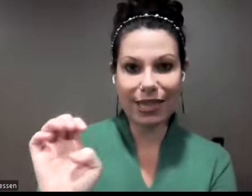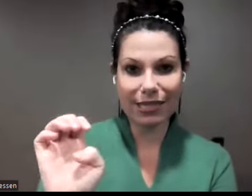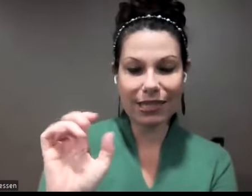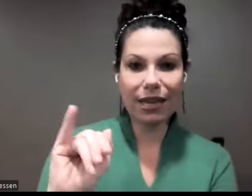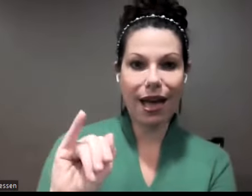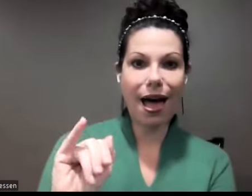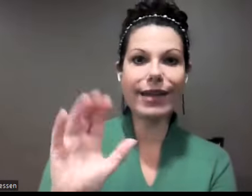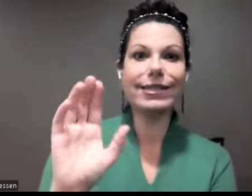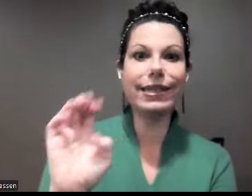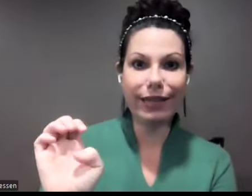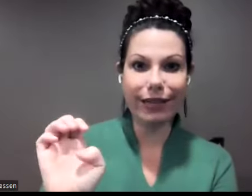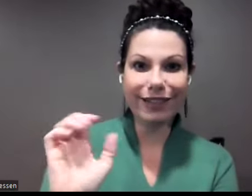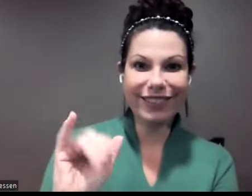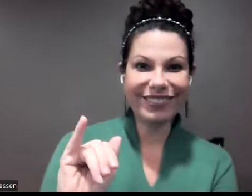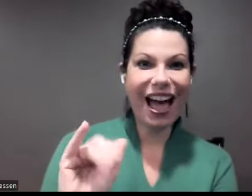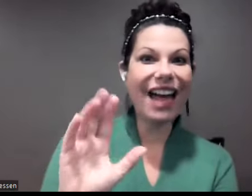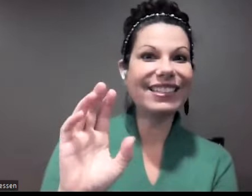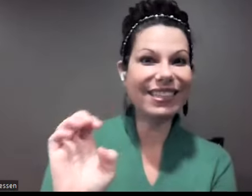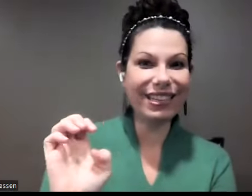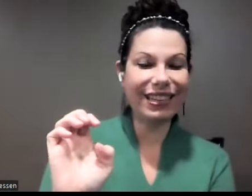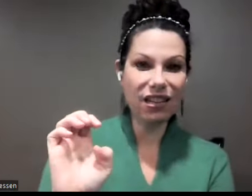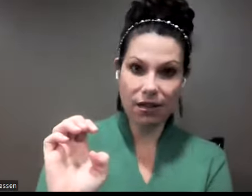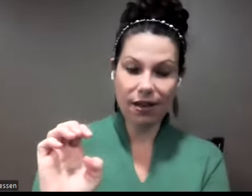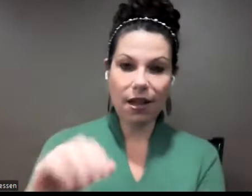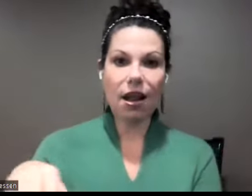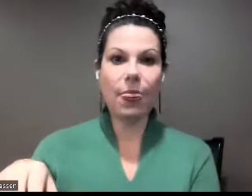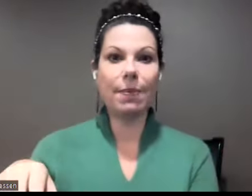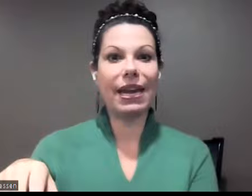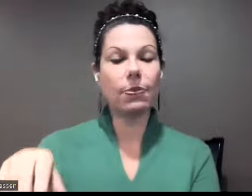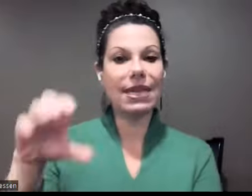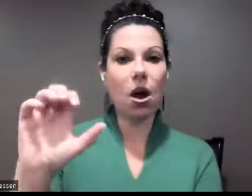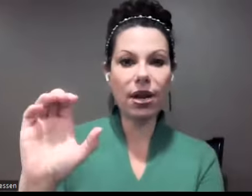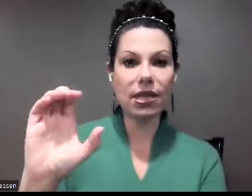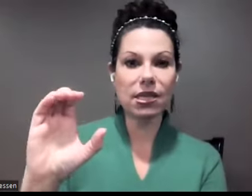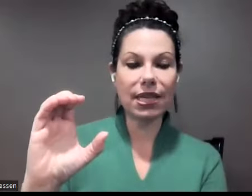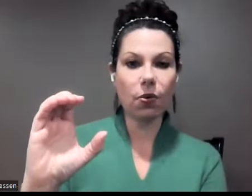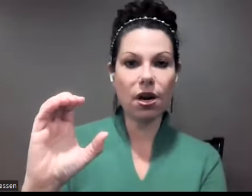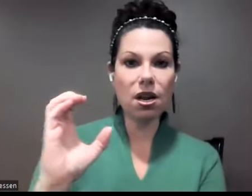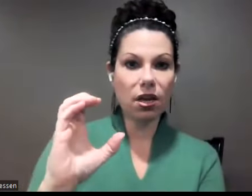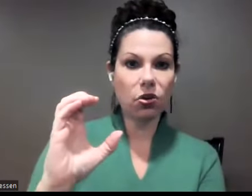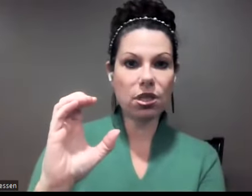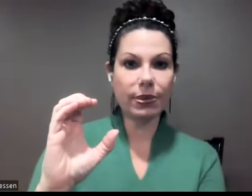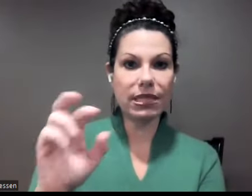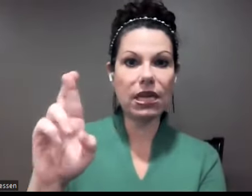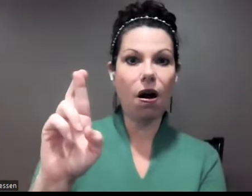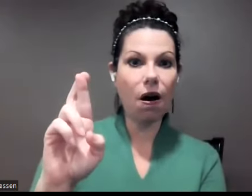this. I-C-E. I-C-E. And then my hand went down. And then the second word, you start with